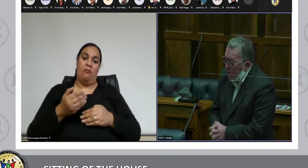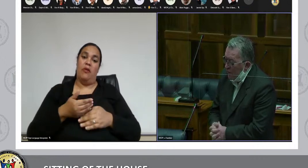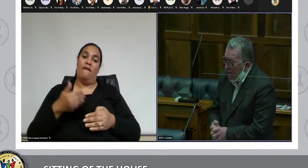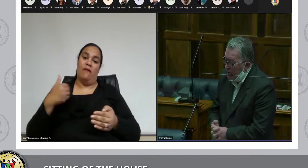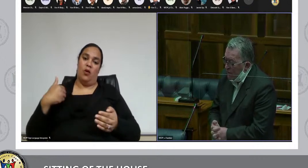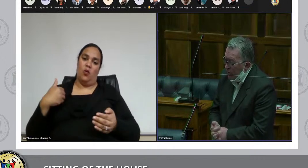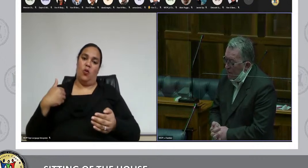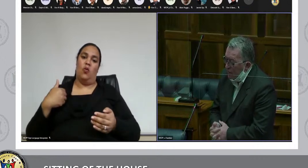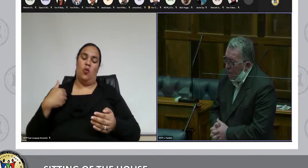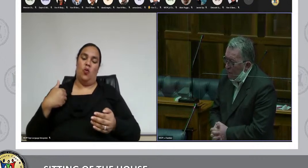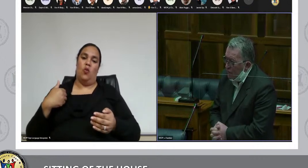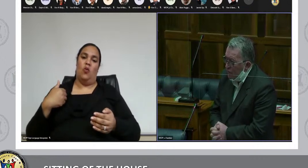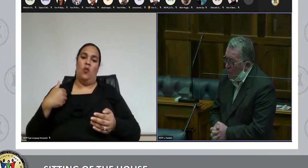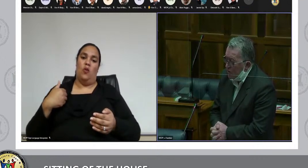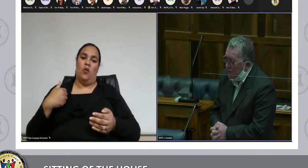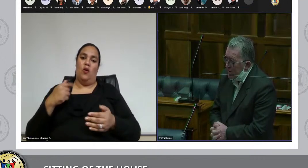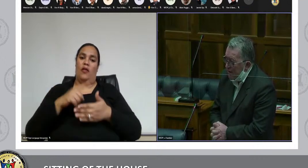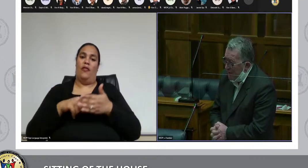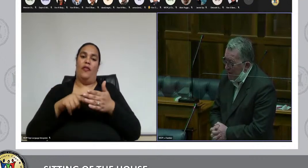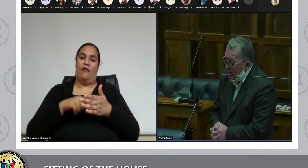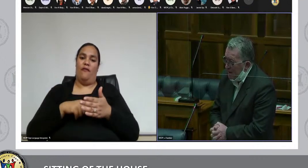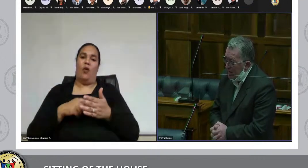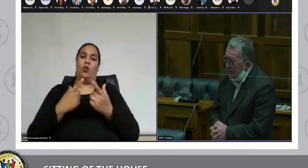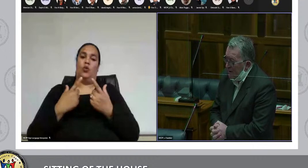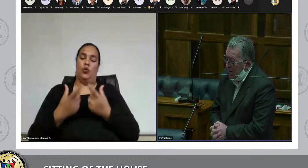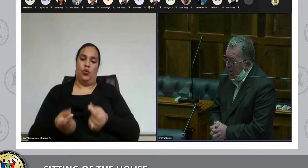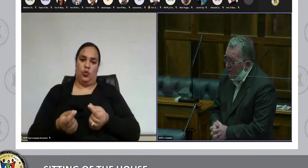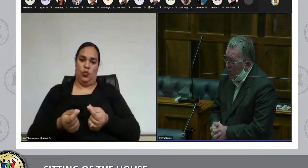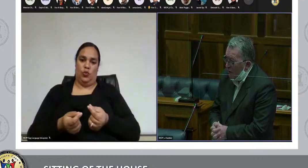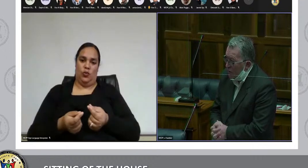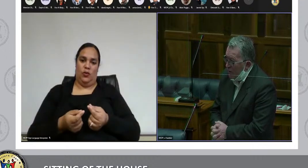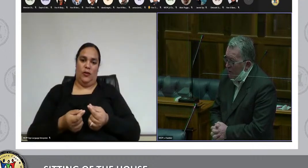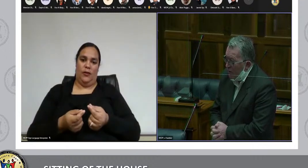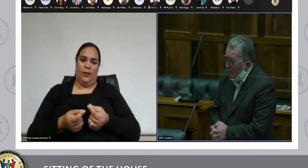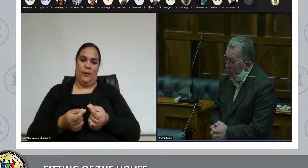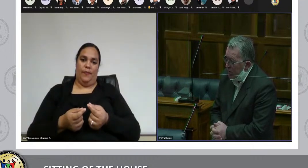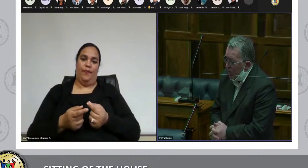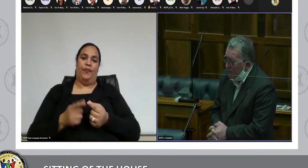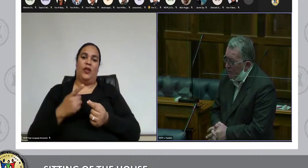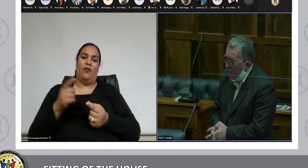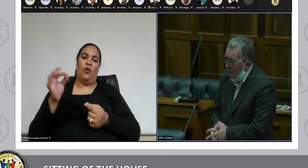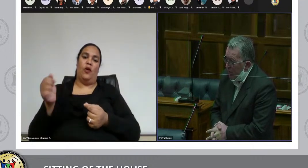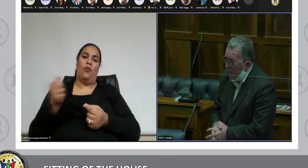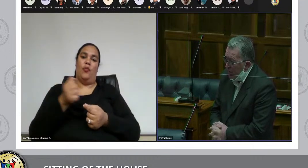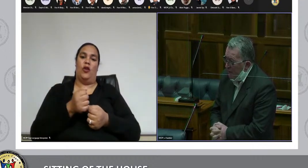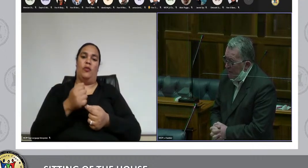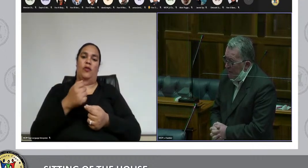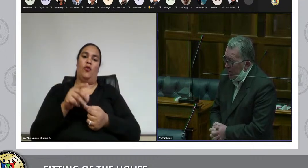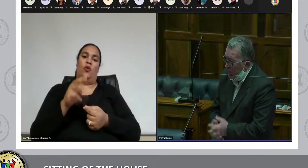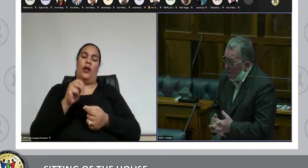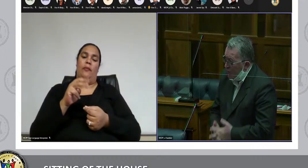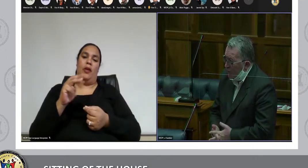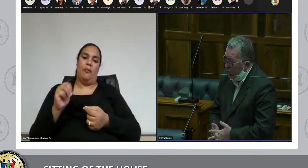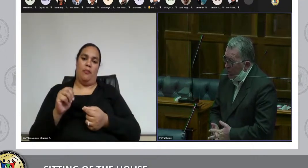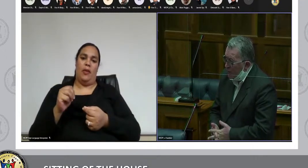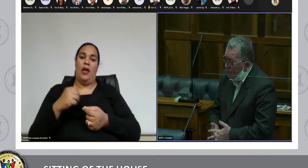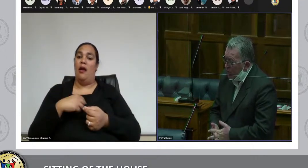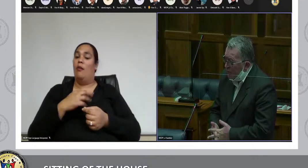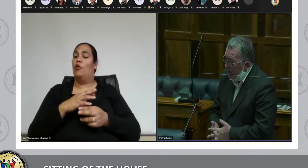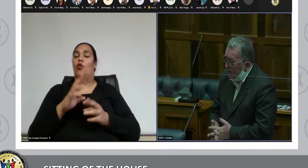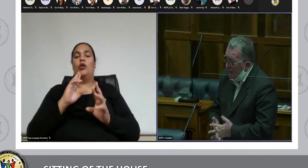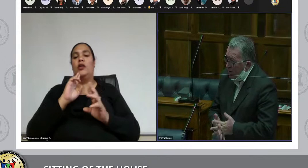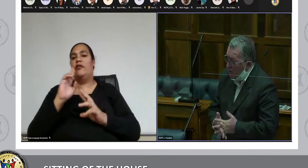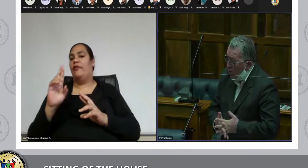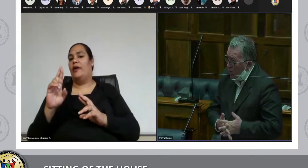before the actual vote was taken in regard to the appointment of the MM. I'm not referring